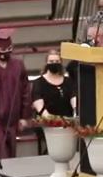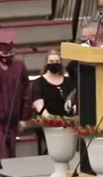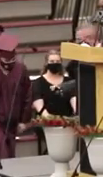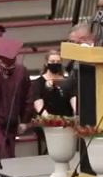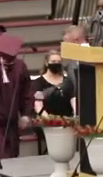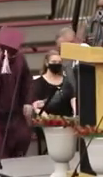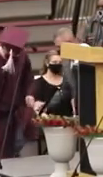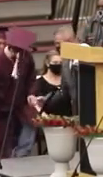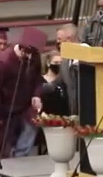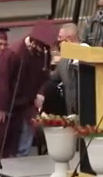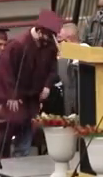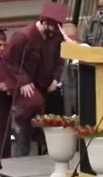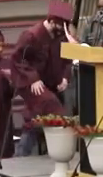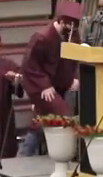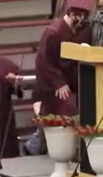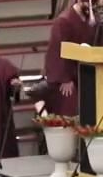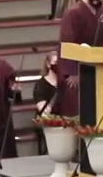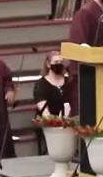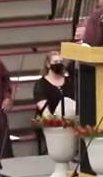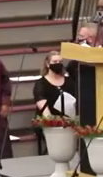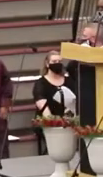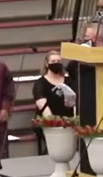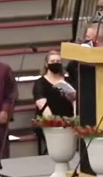Keegan Wayne Nadeau.